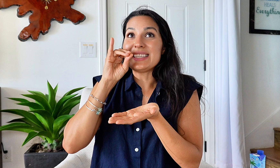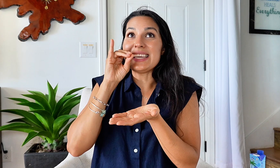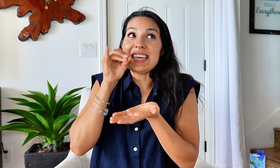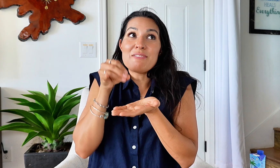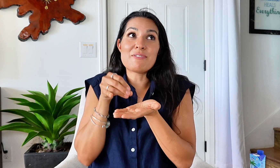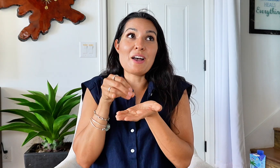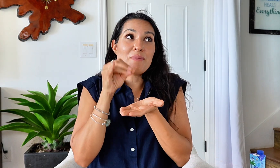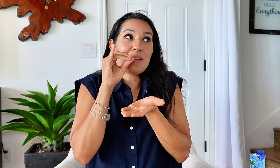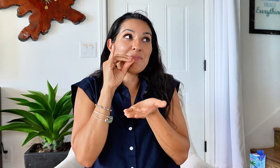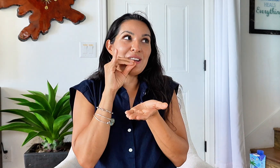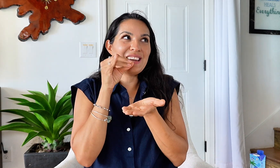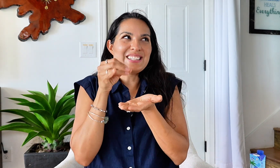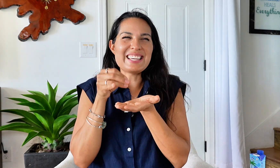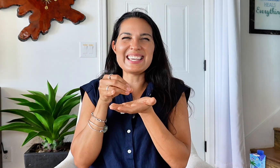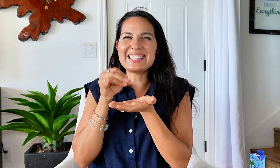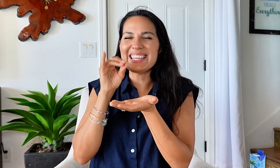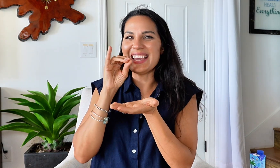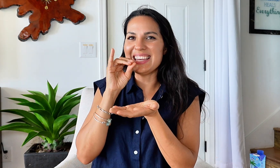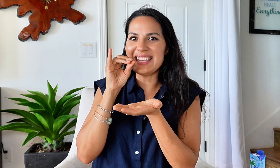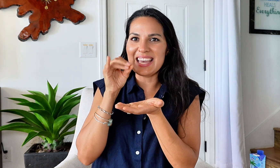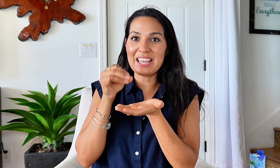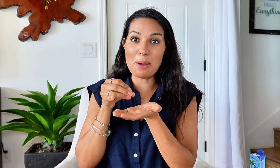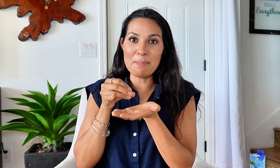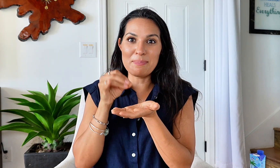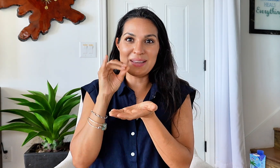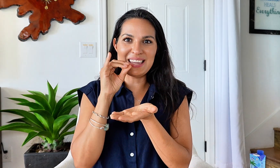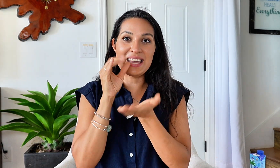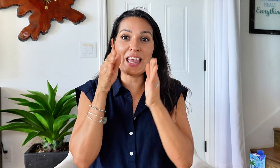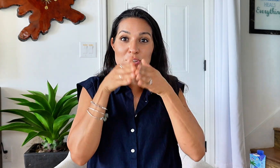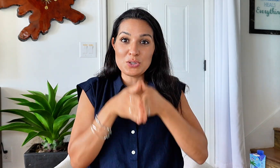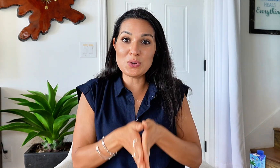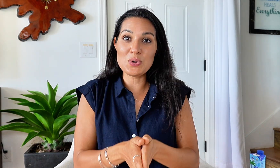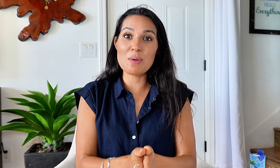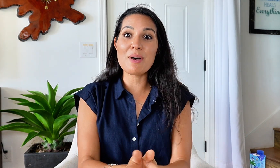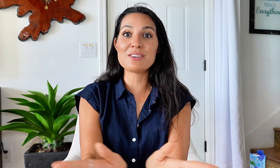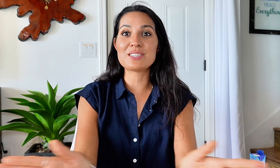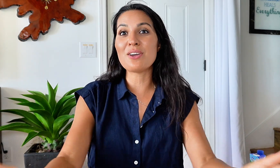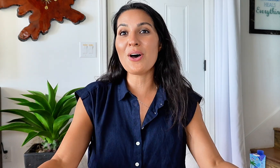tea from the British East India Company into the Boston Harbor.